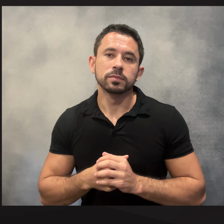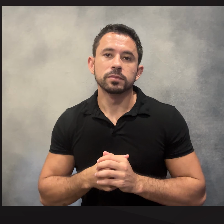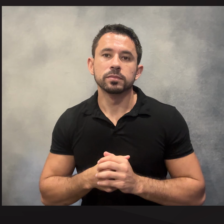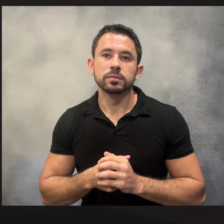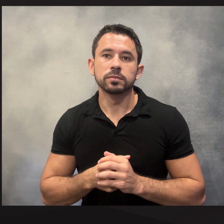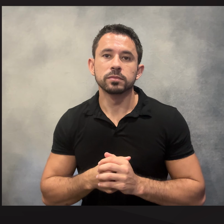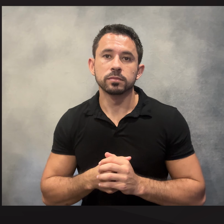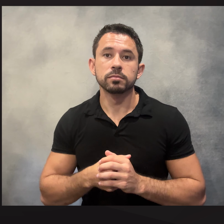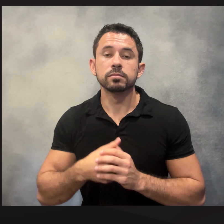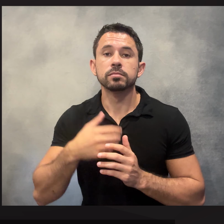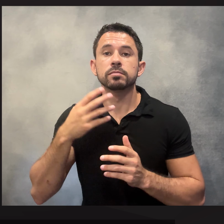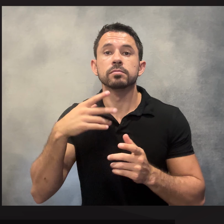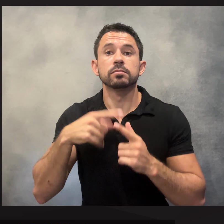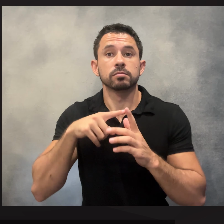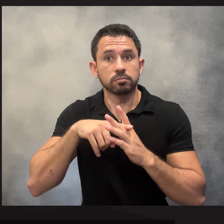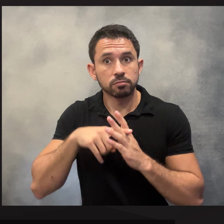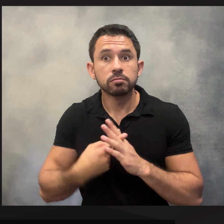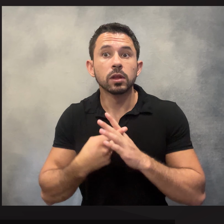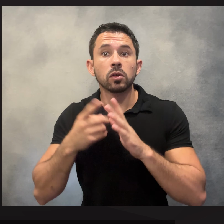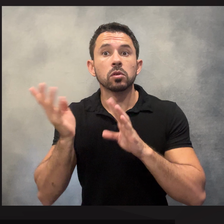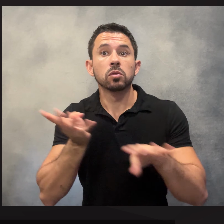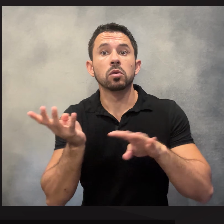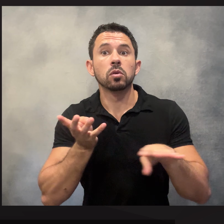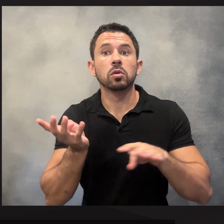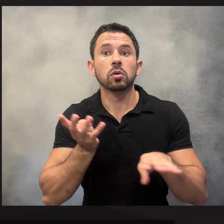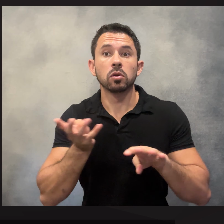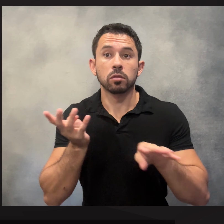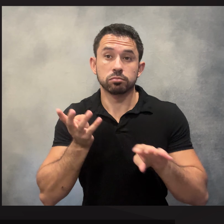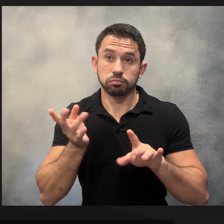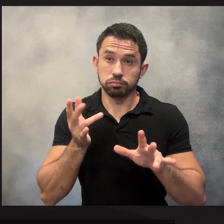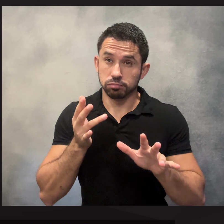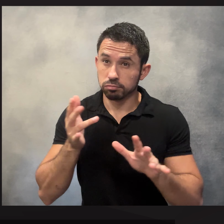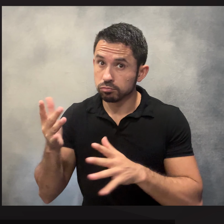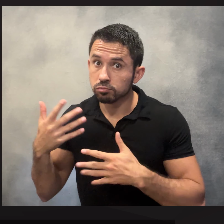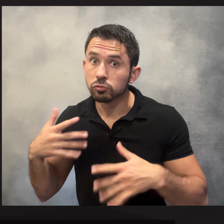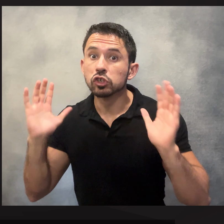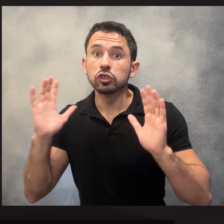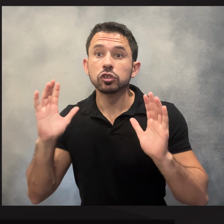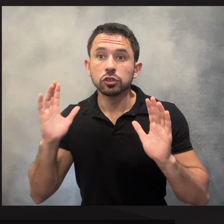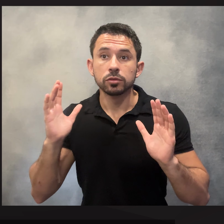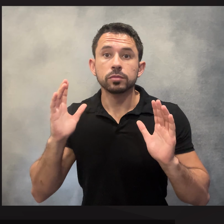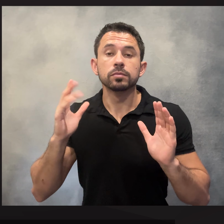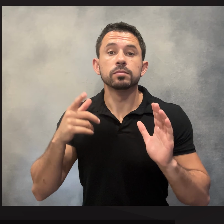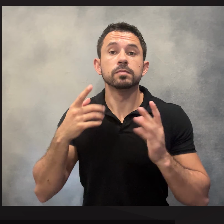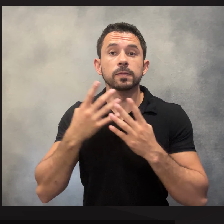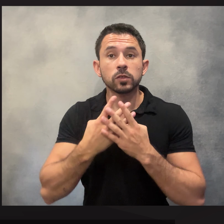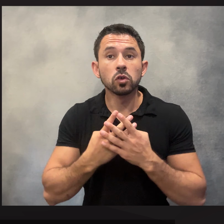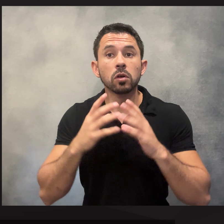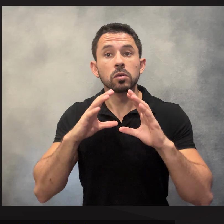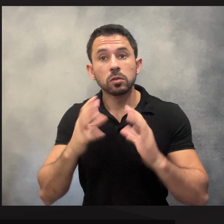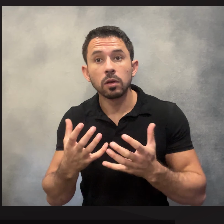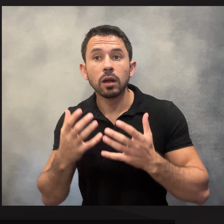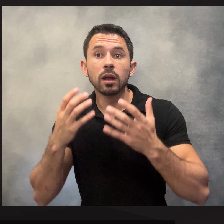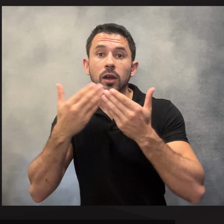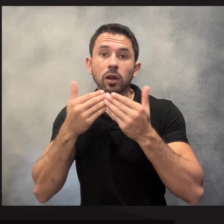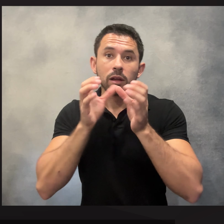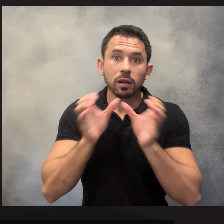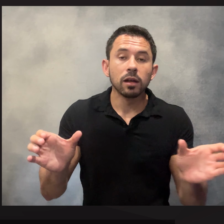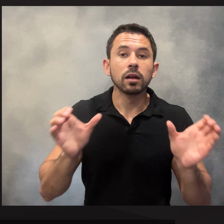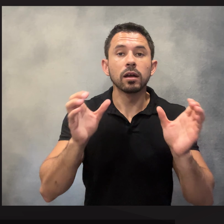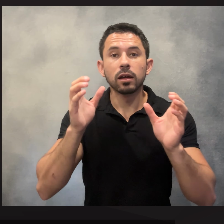When the initial loading is completed, filtering, grouping, and aggregating will all become much